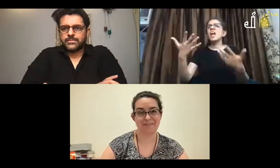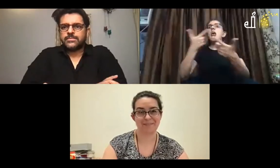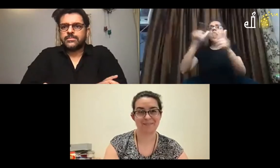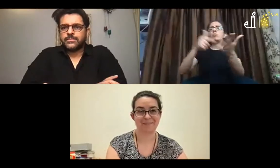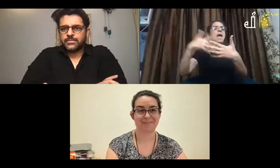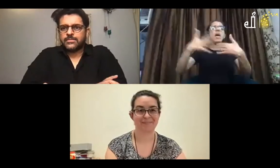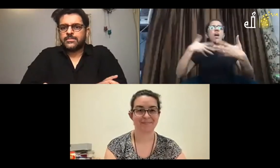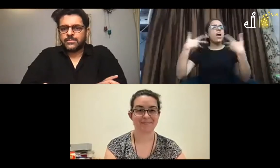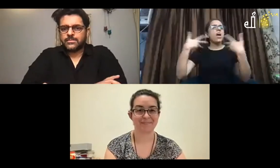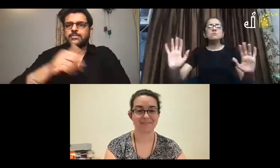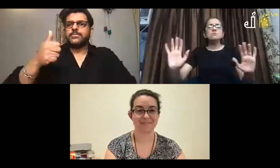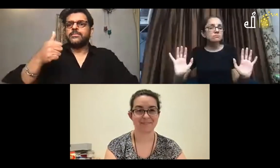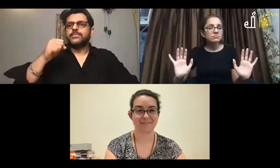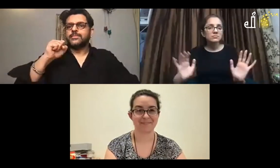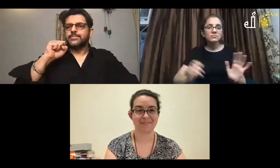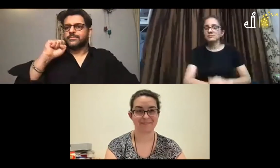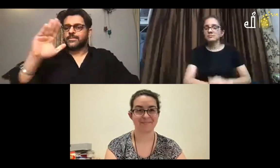is.